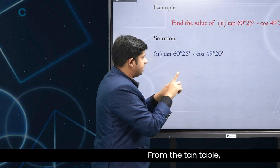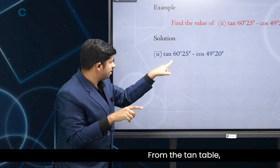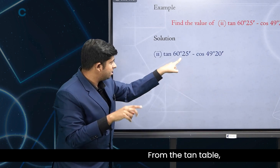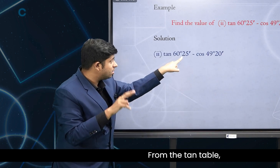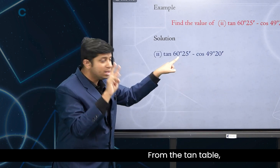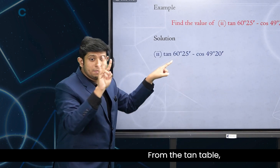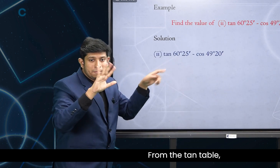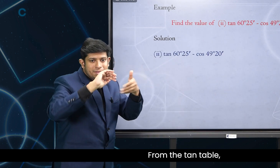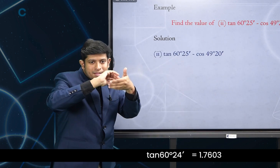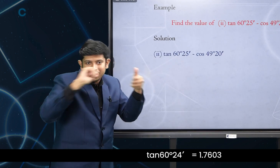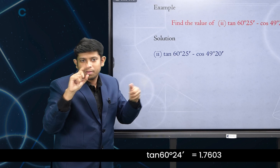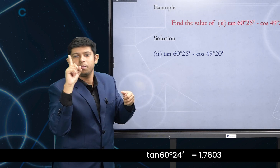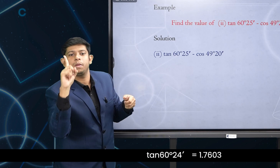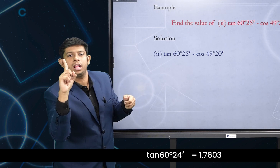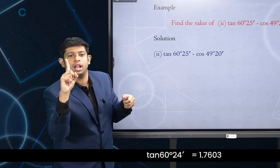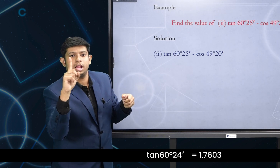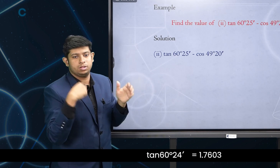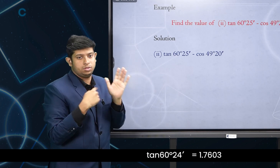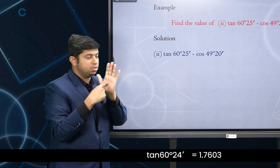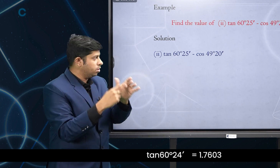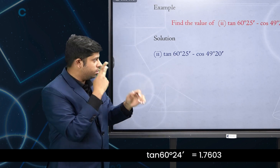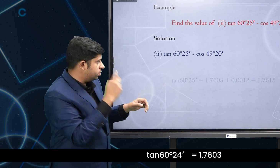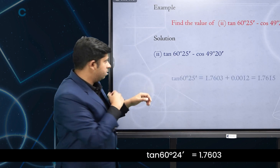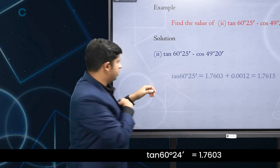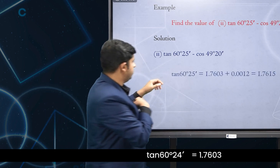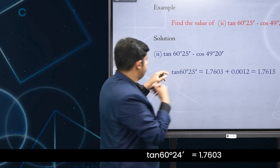From the tan table, tan 60 degrees 24 minutes is equal to